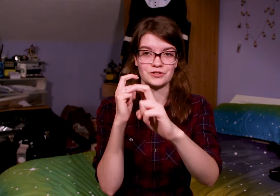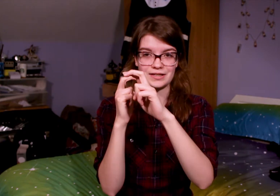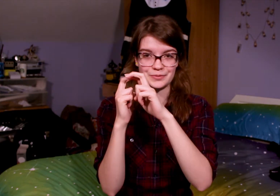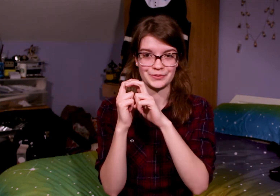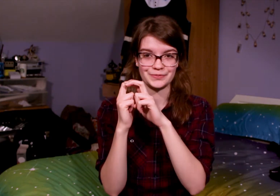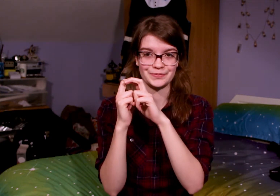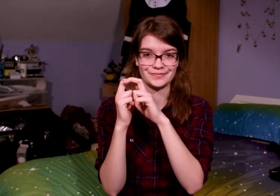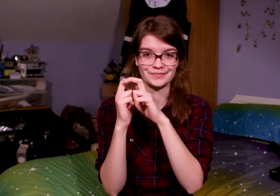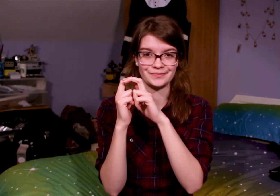Transport.